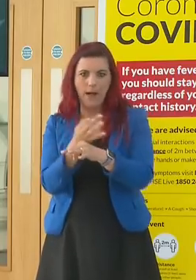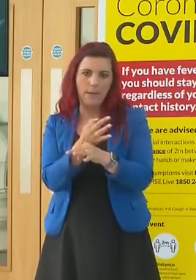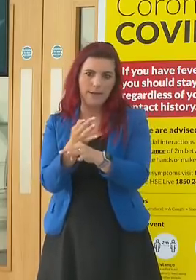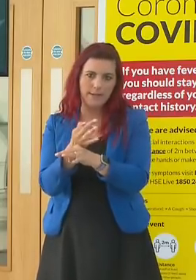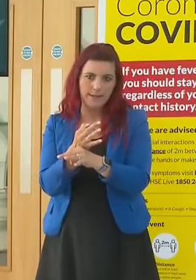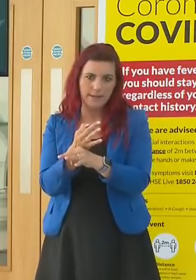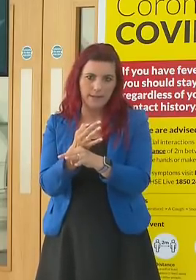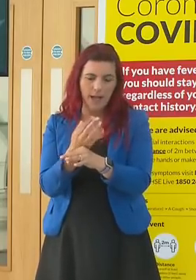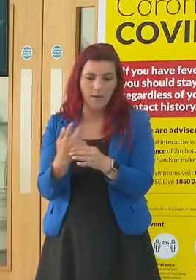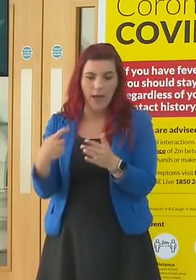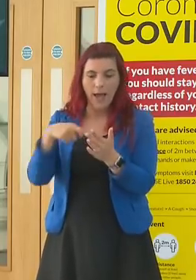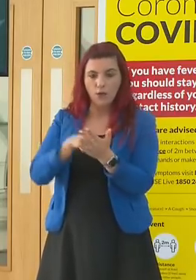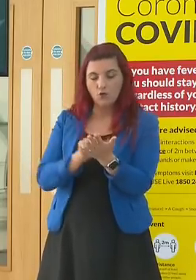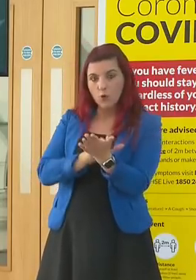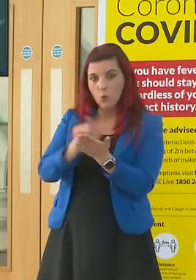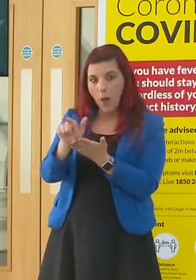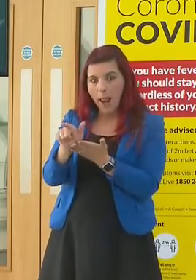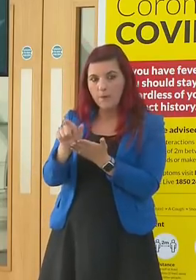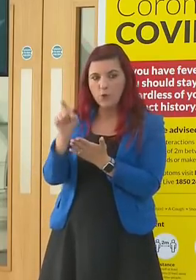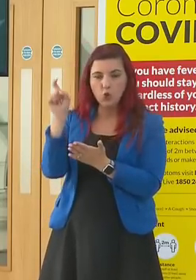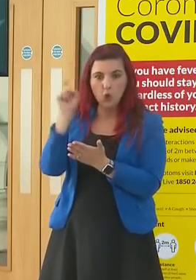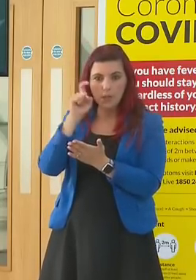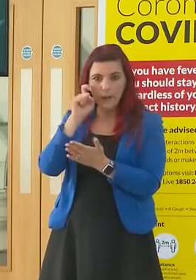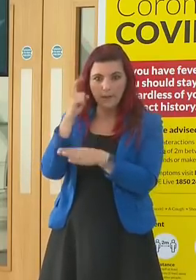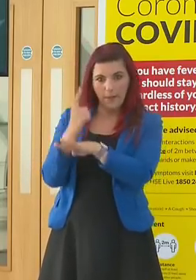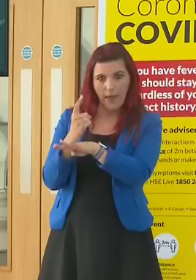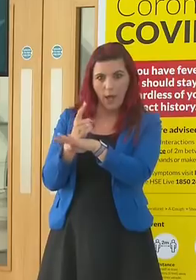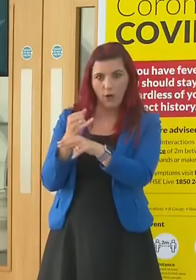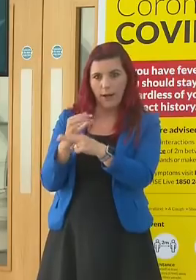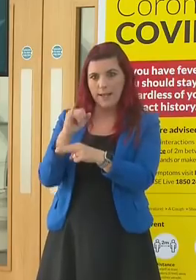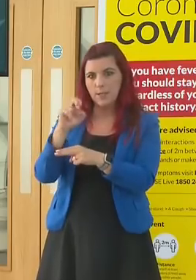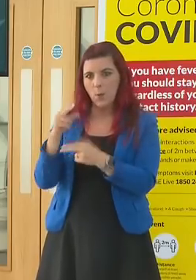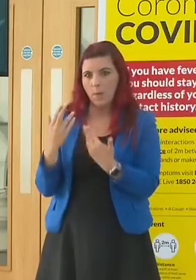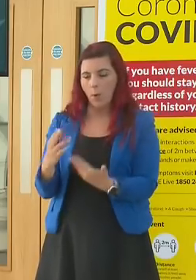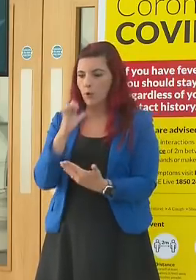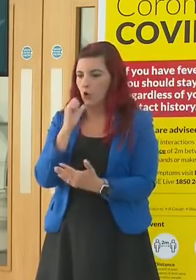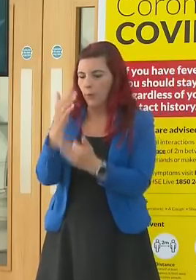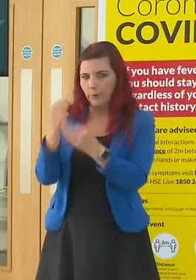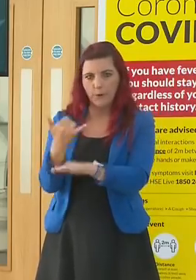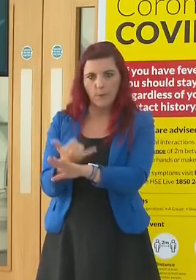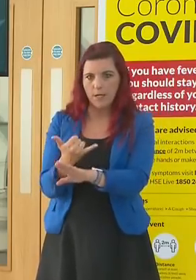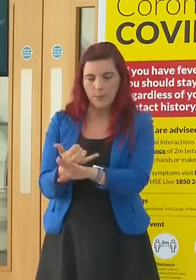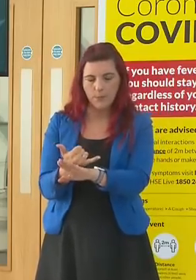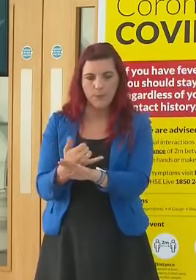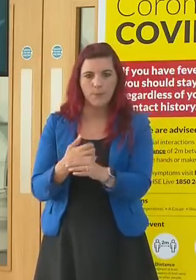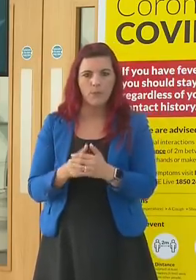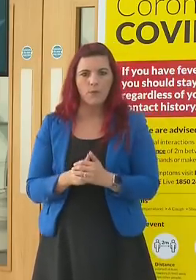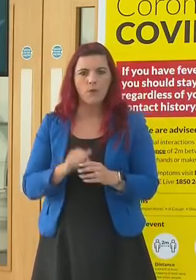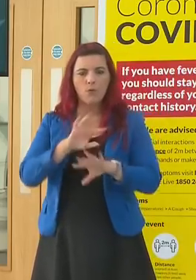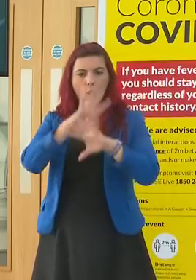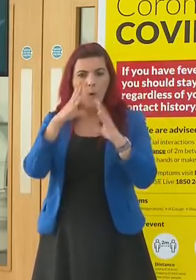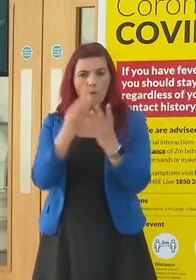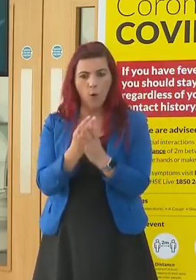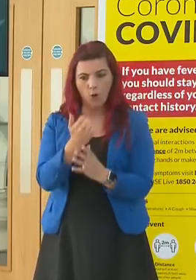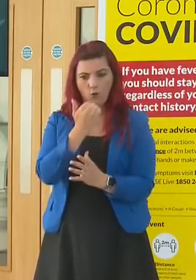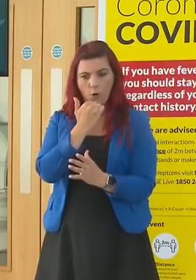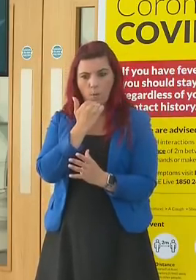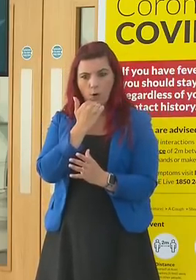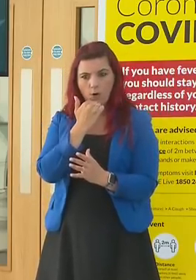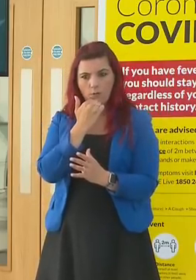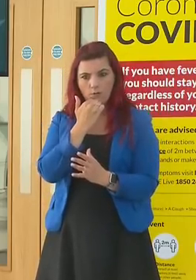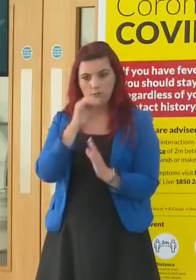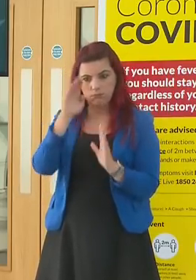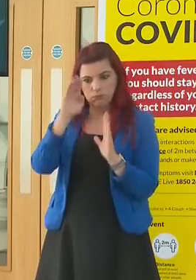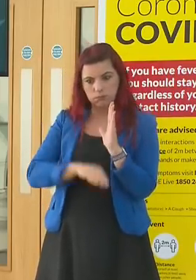suspected COVID cases also there as well, potentially. Overall, though, however, the numbers of people in ICU is